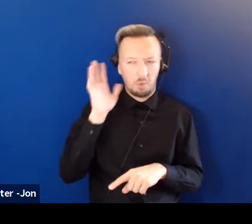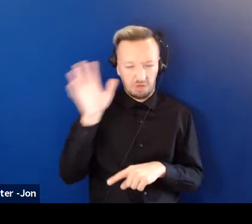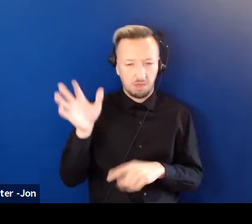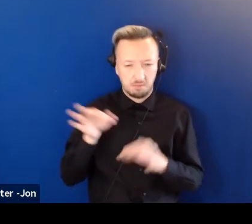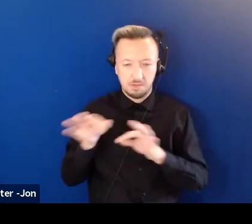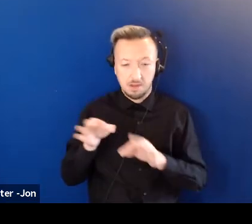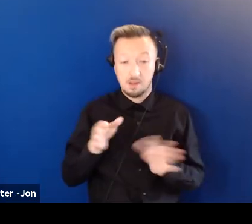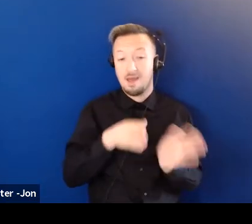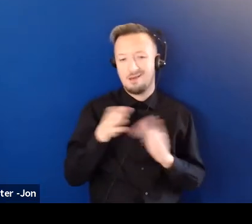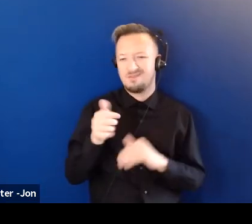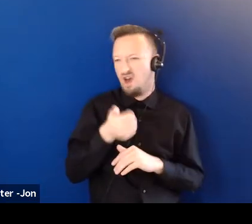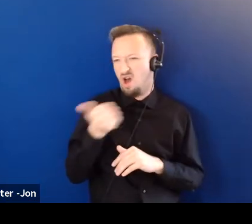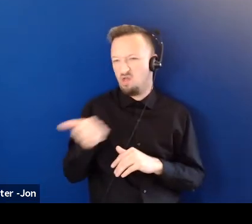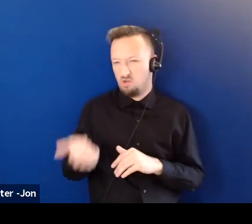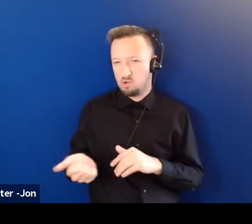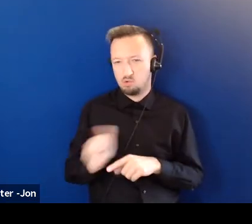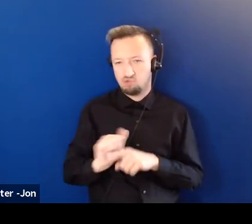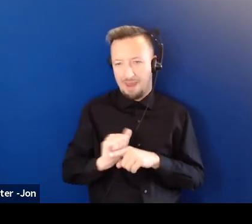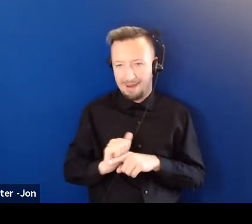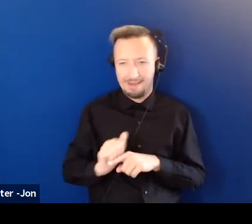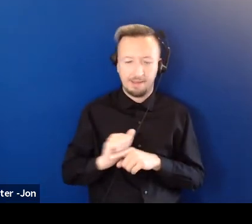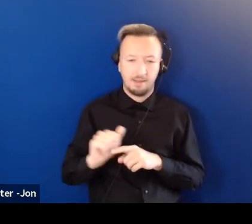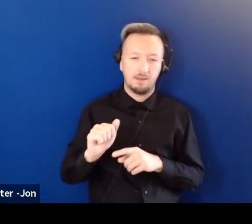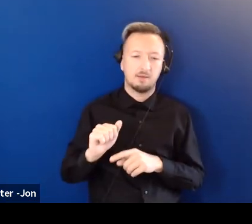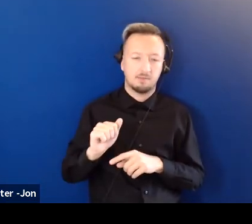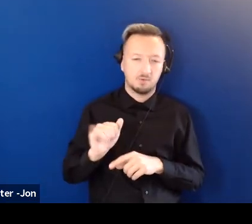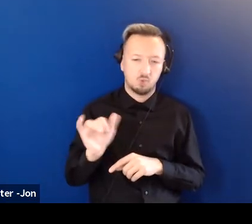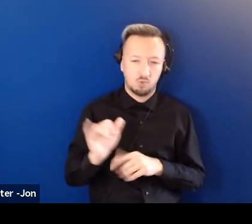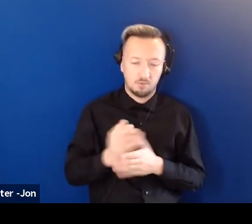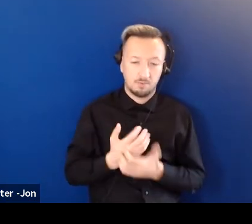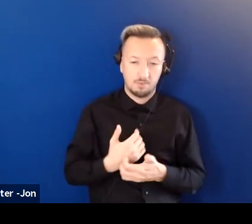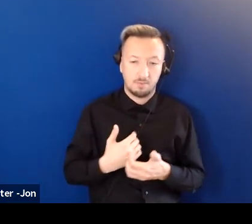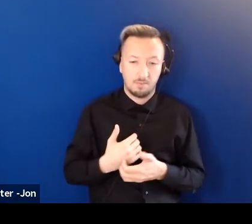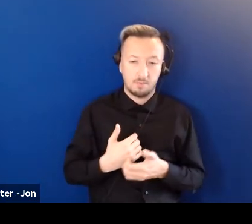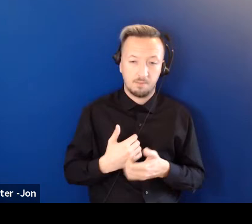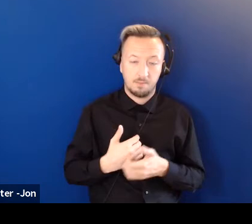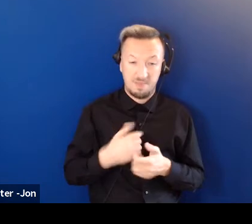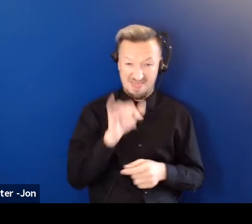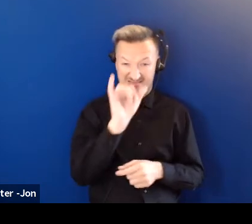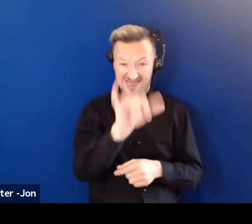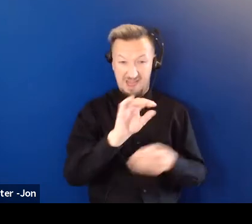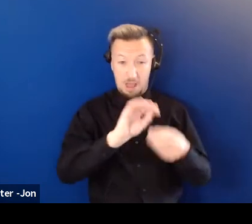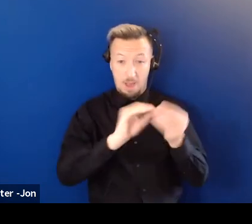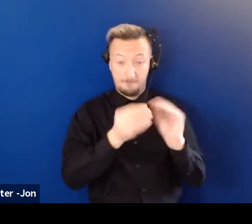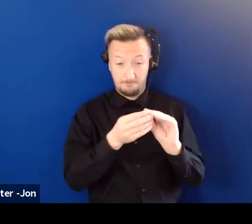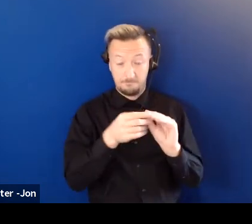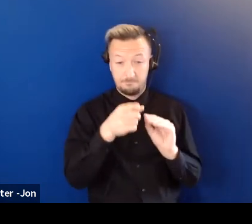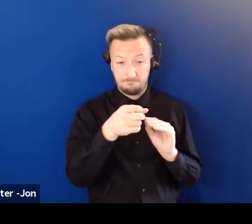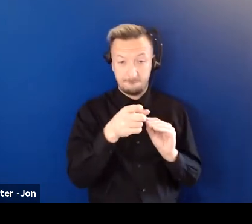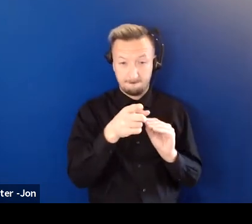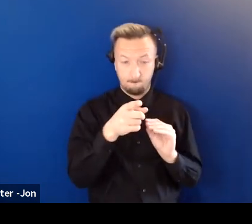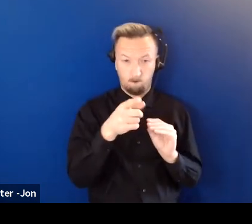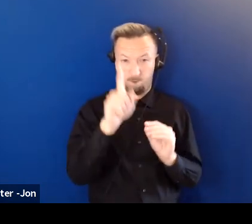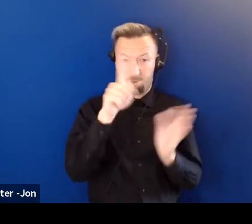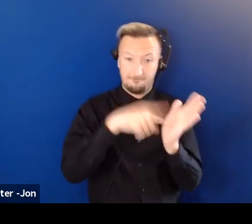through some other trainings and things of that nature. But I really want to share this number because even though it's so big